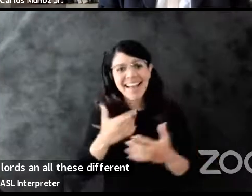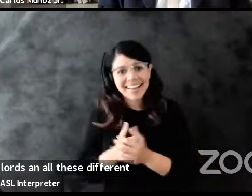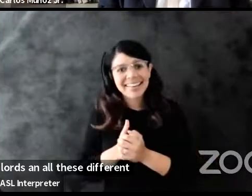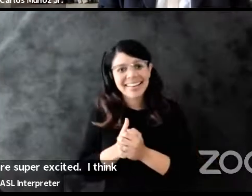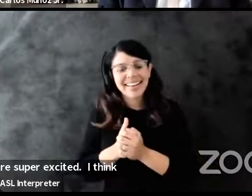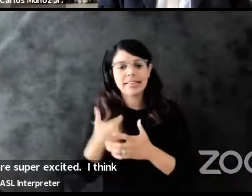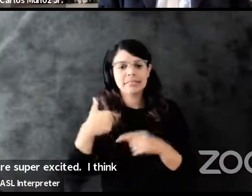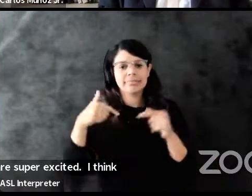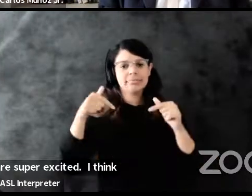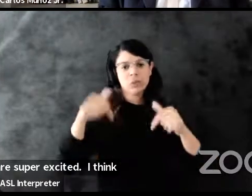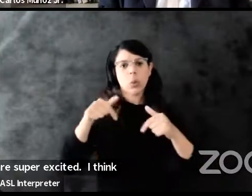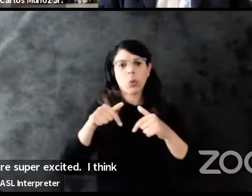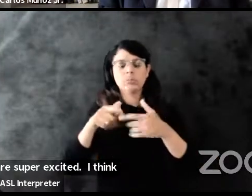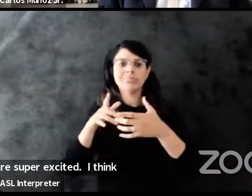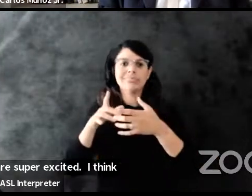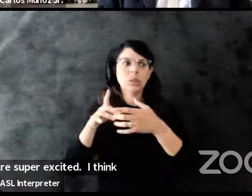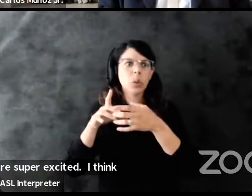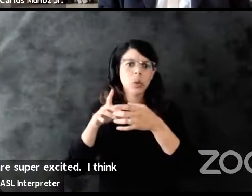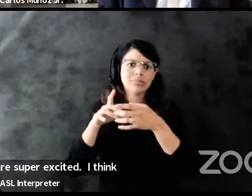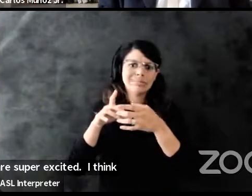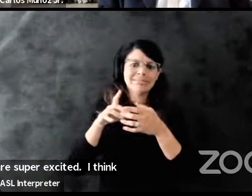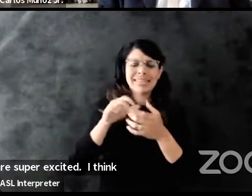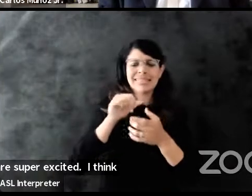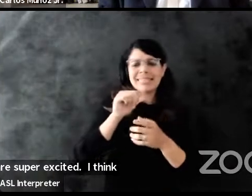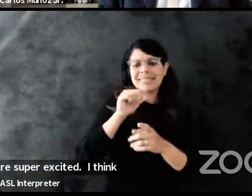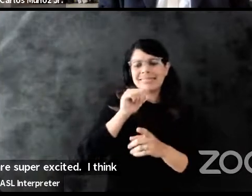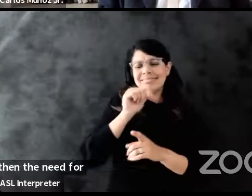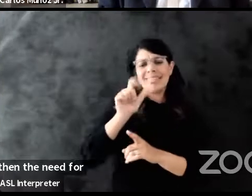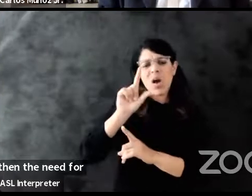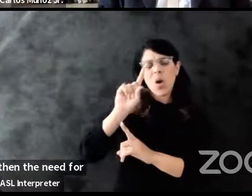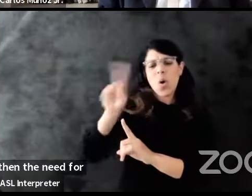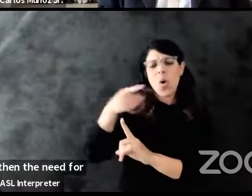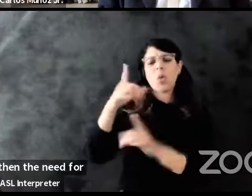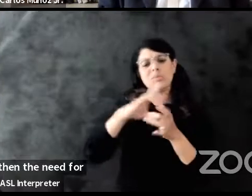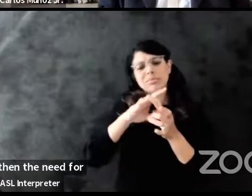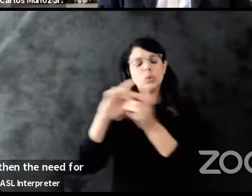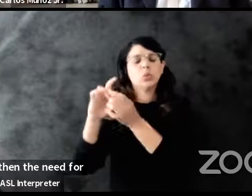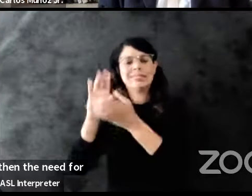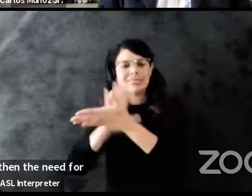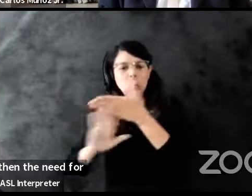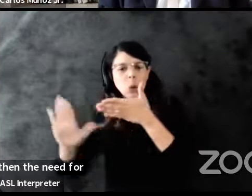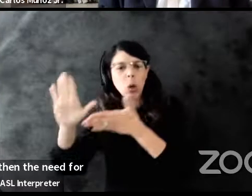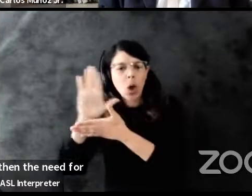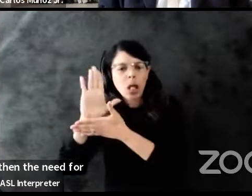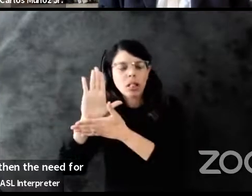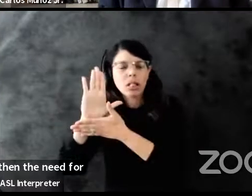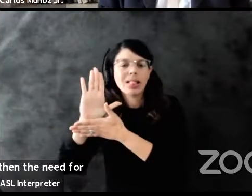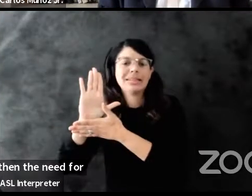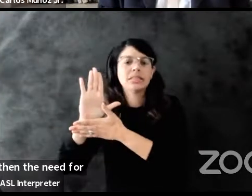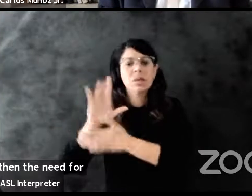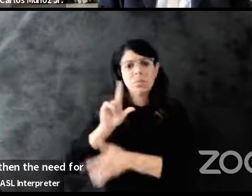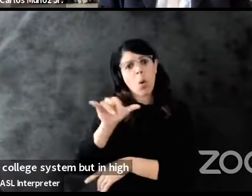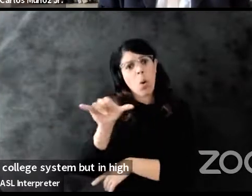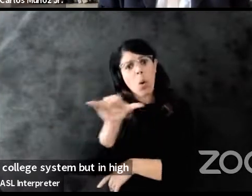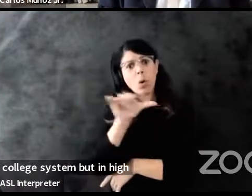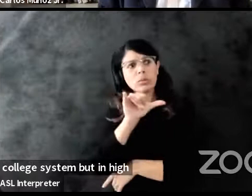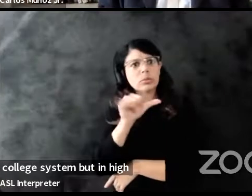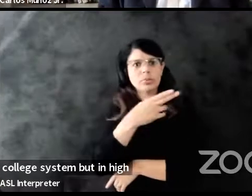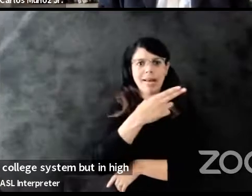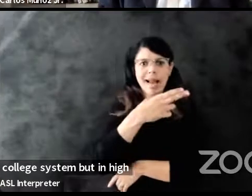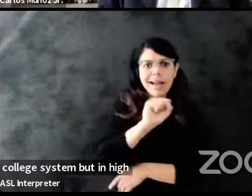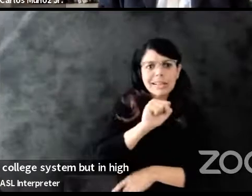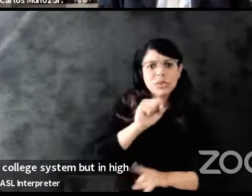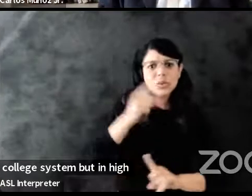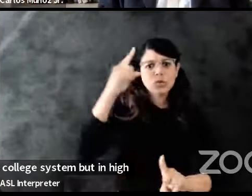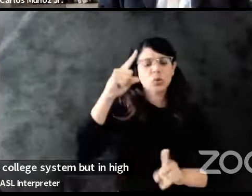ethnic studies, not just, you know, in the college system, but in high schools, right? So that way students start learning about their history.